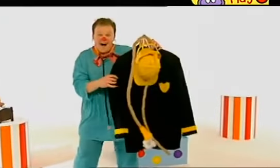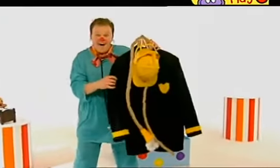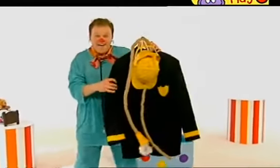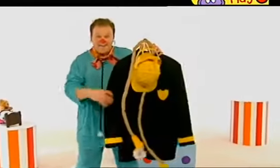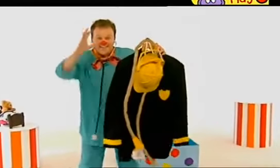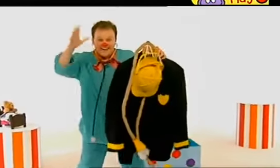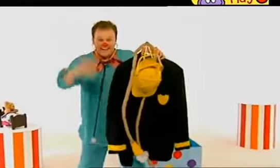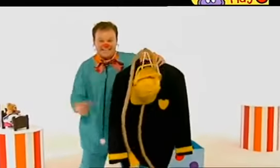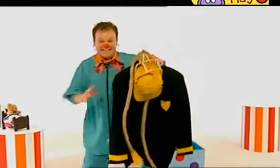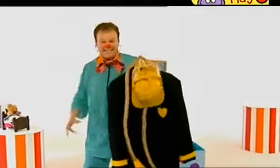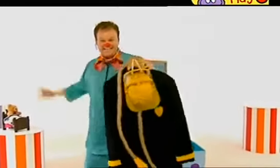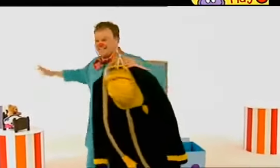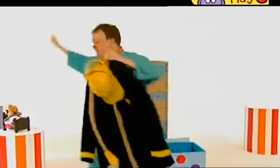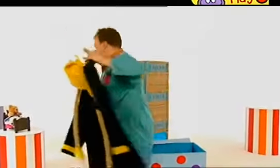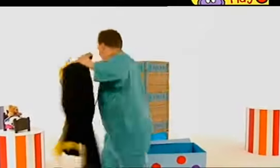Ah. Oh.